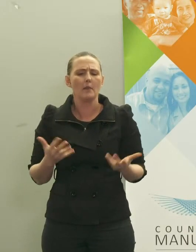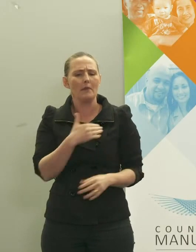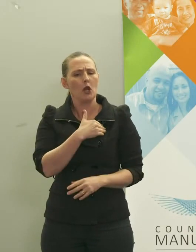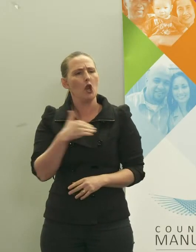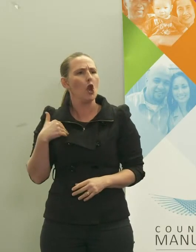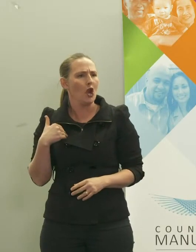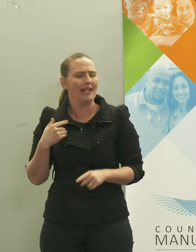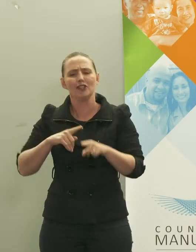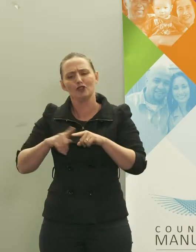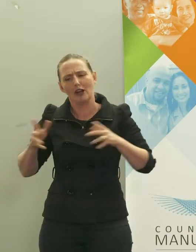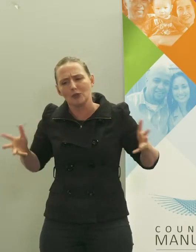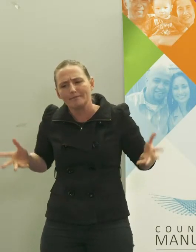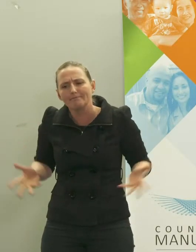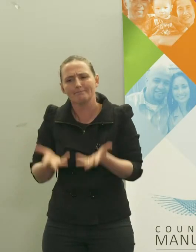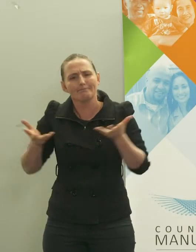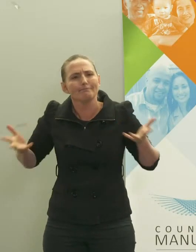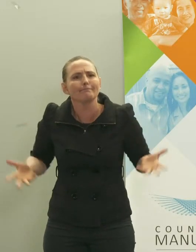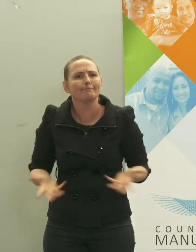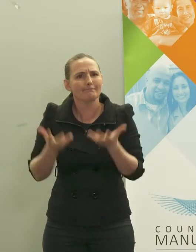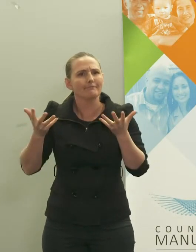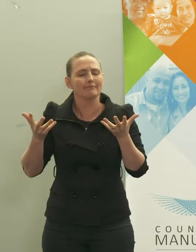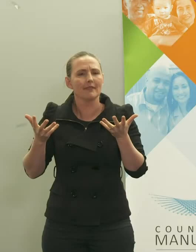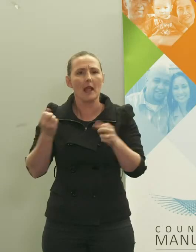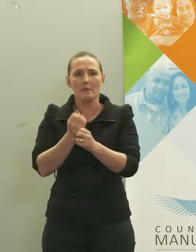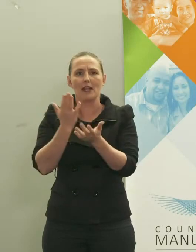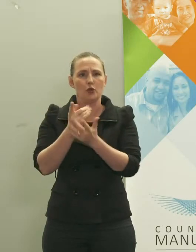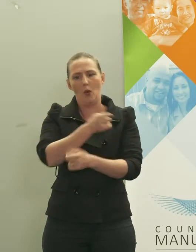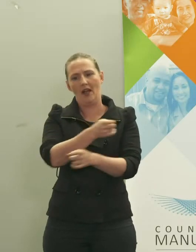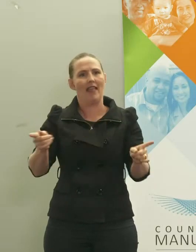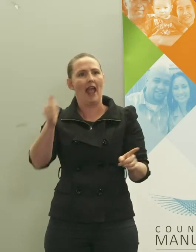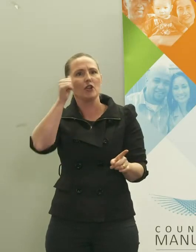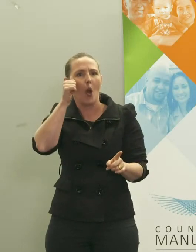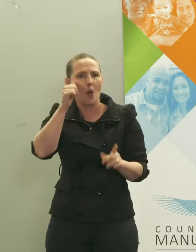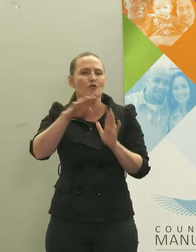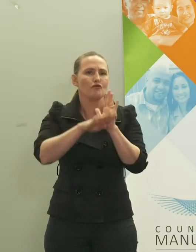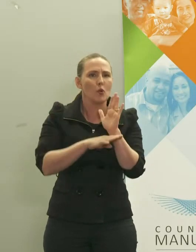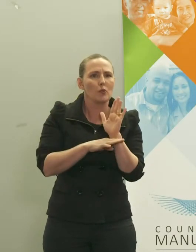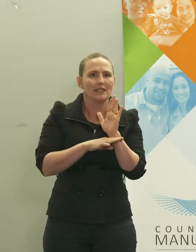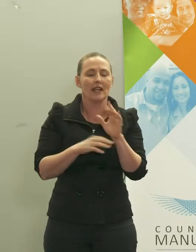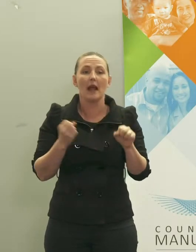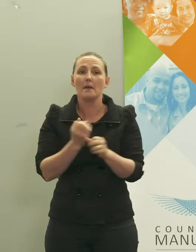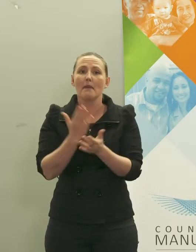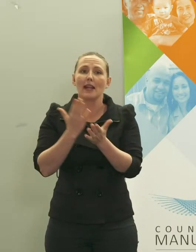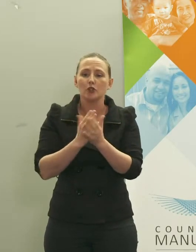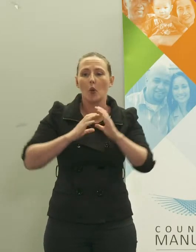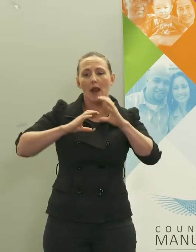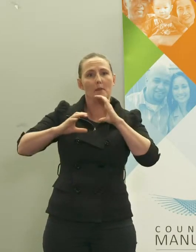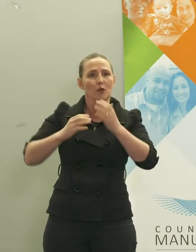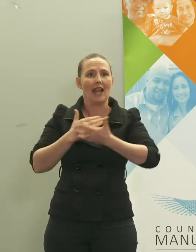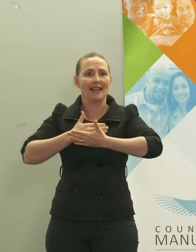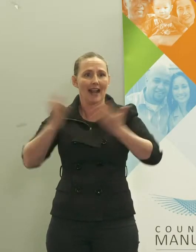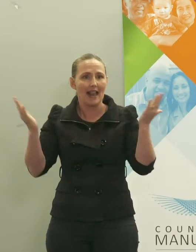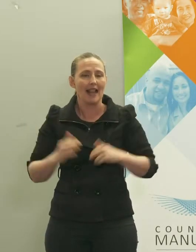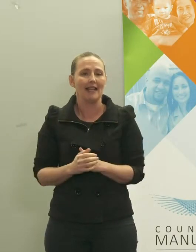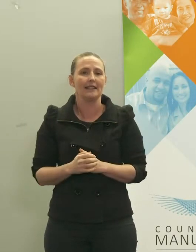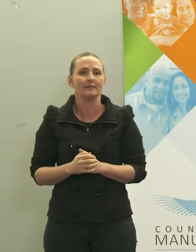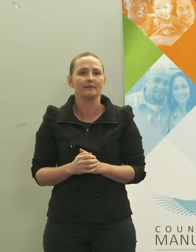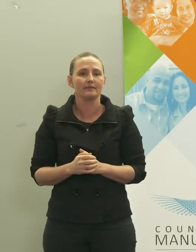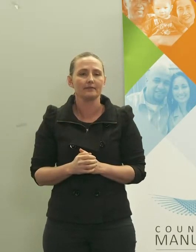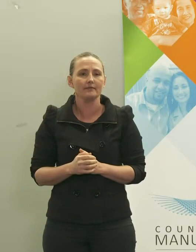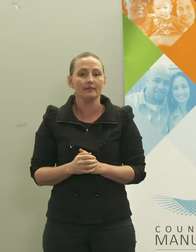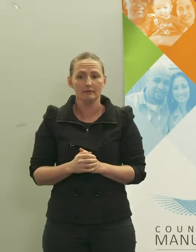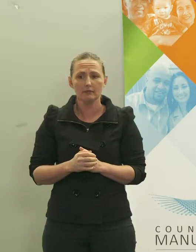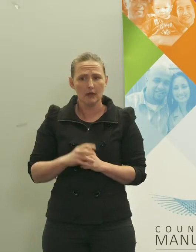on encouragement and on ensuring that people know what the rules are, making sure that that's all communicated clearly. We are seeing high levels